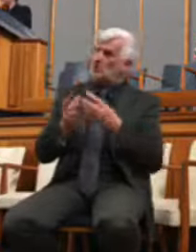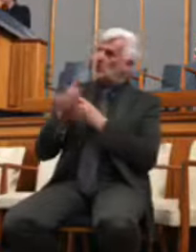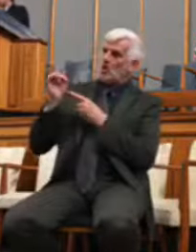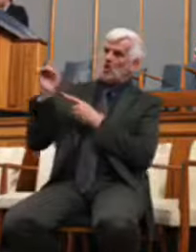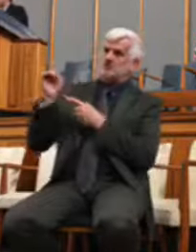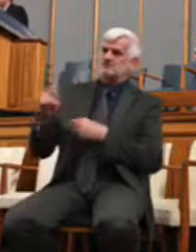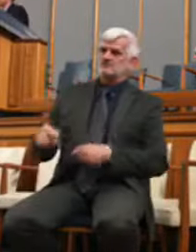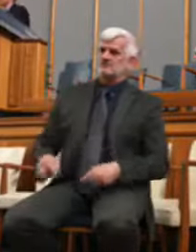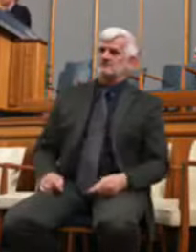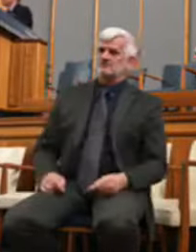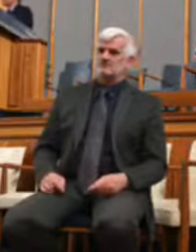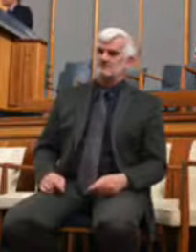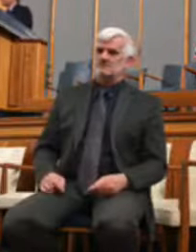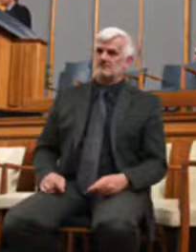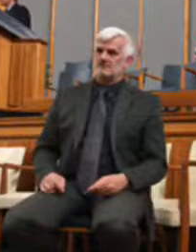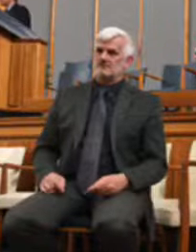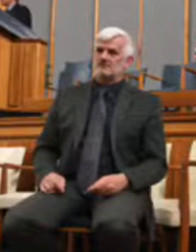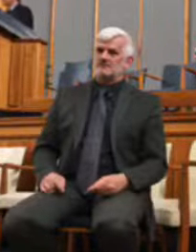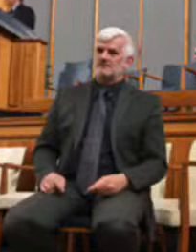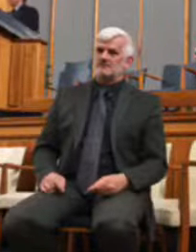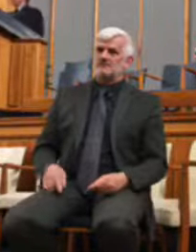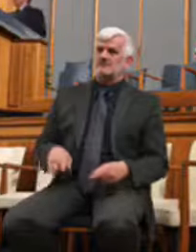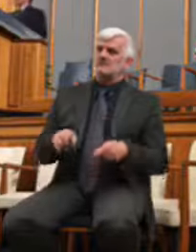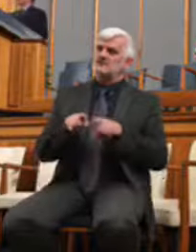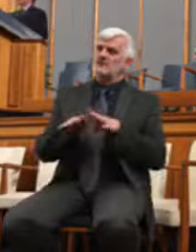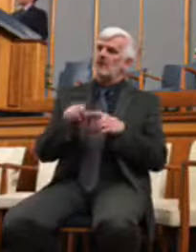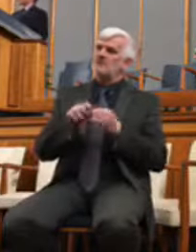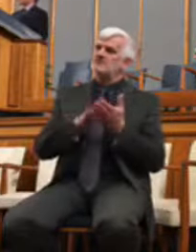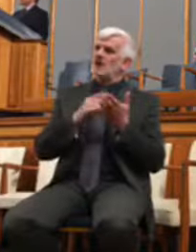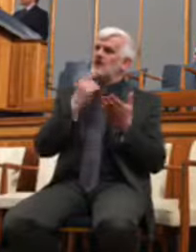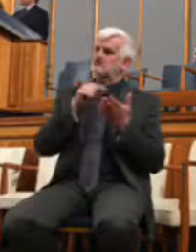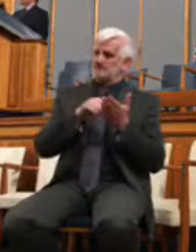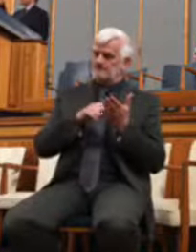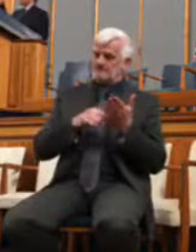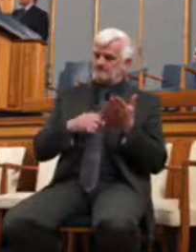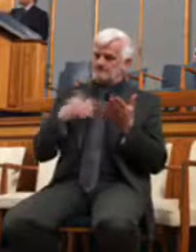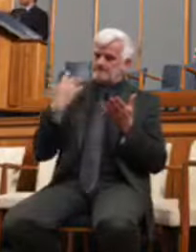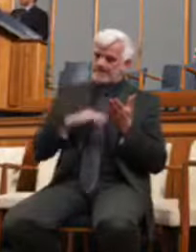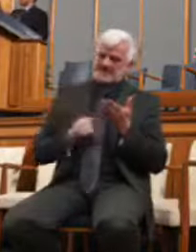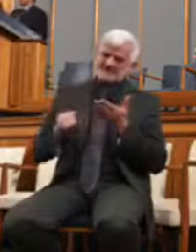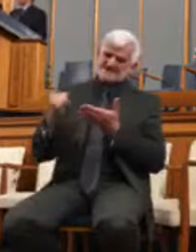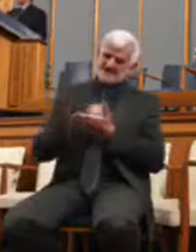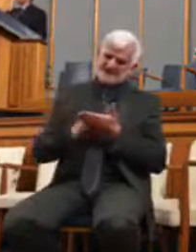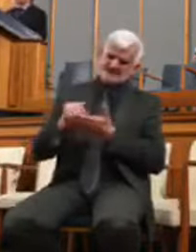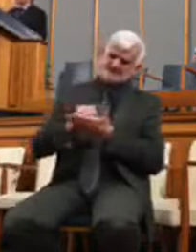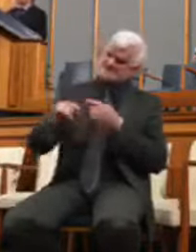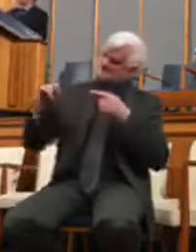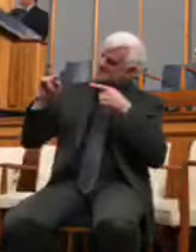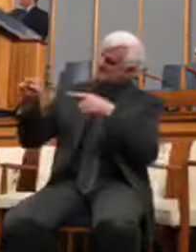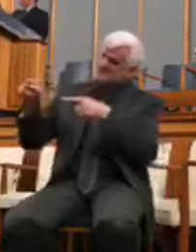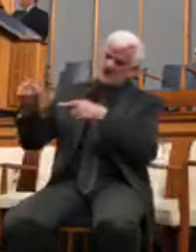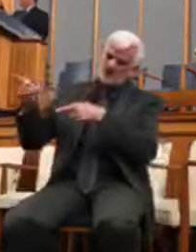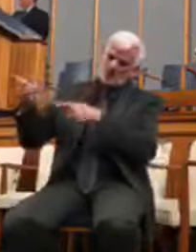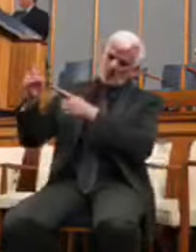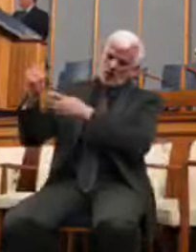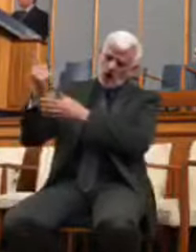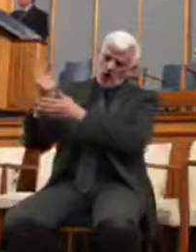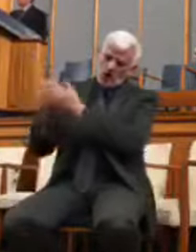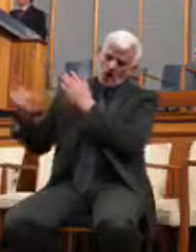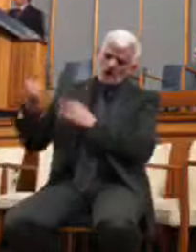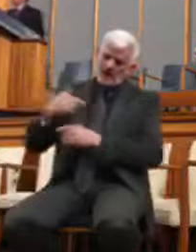say exactly the same thing, but saying, "I have sinned against thee and against thee alone, and I